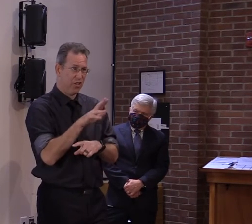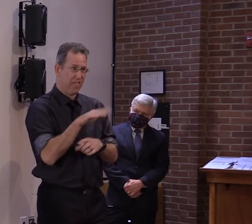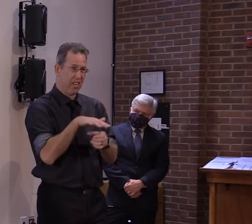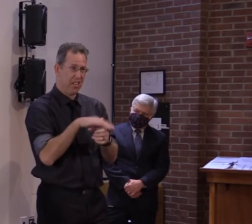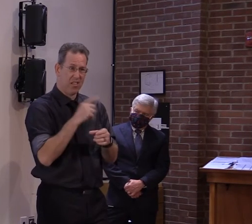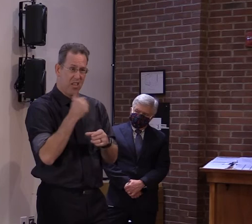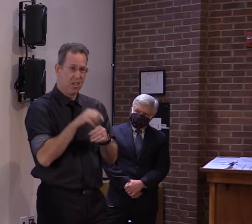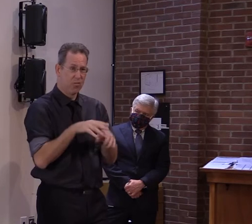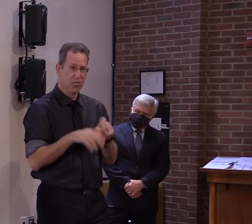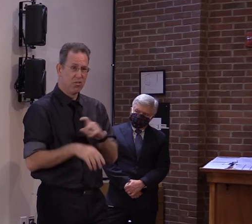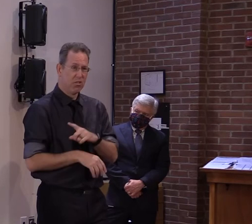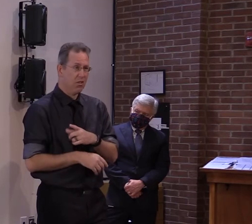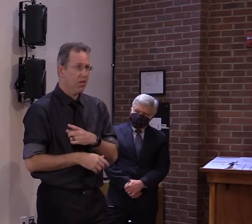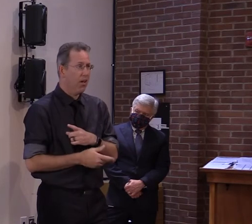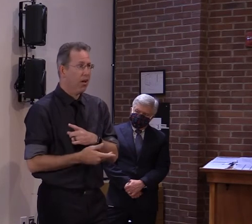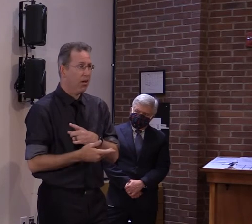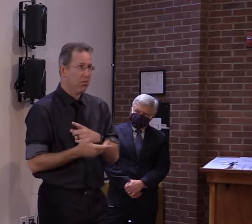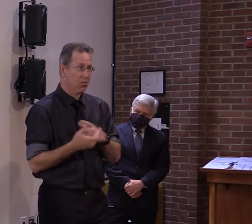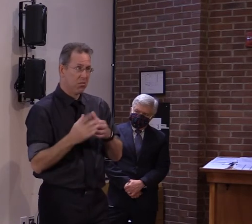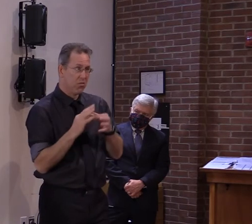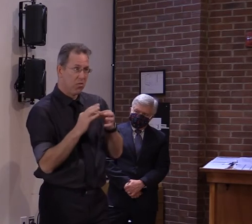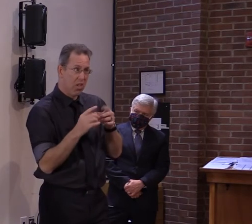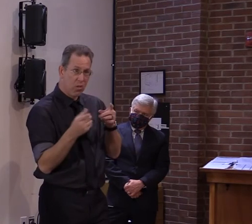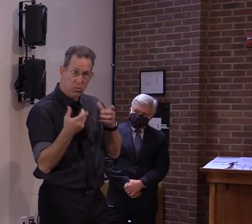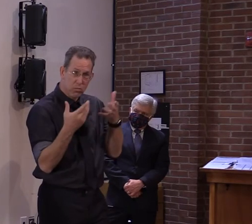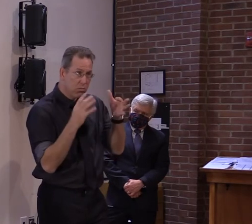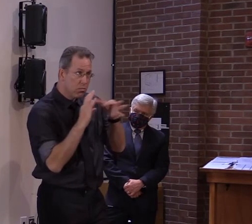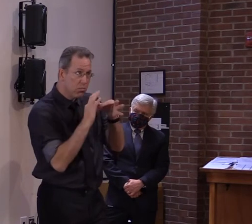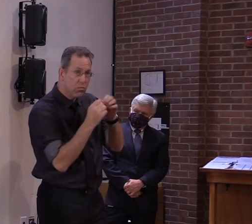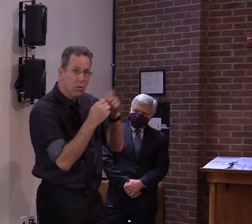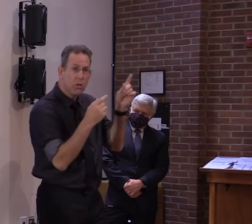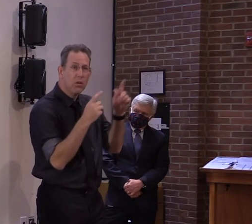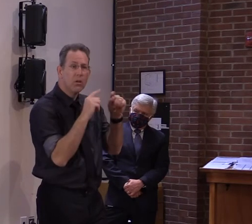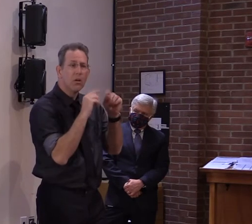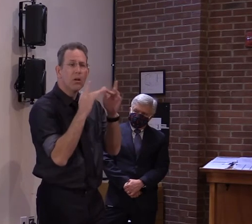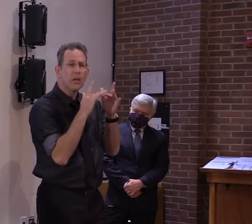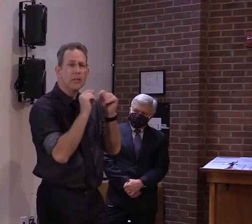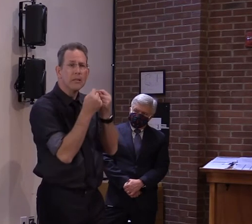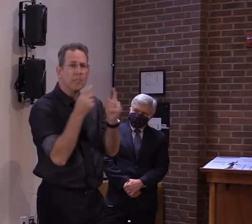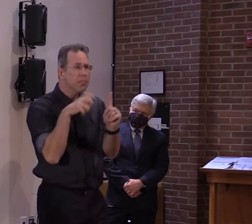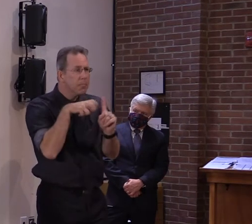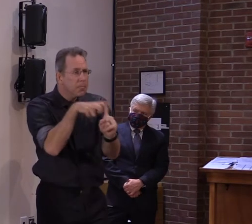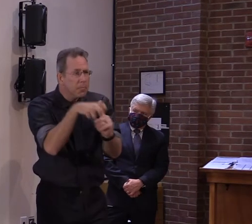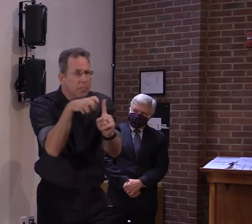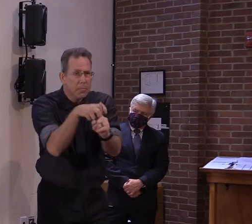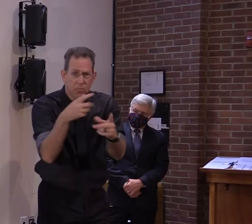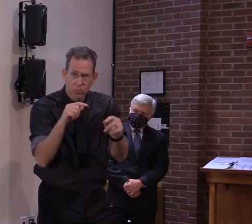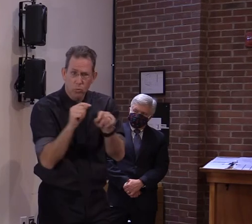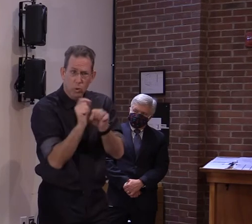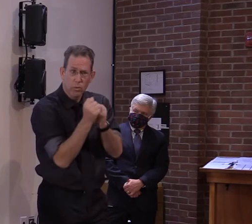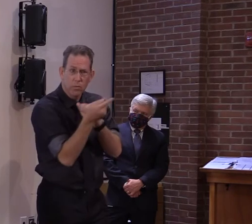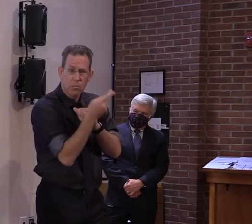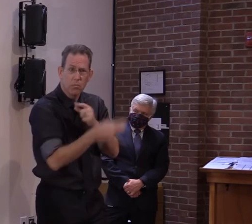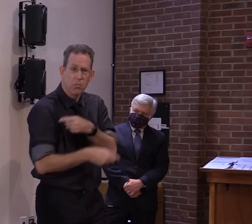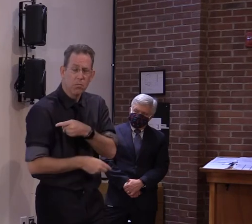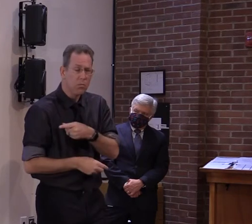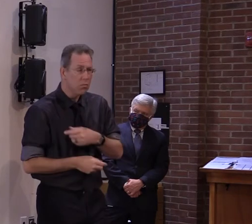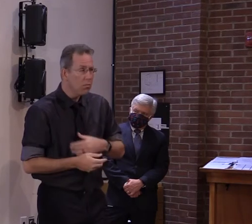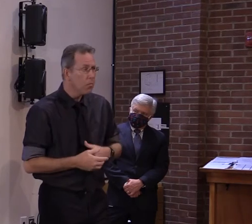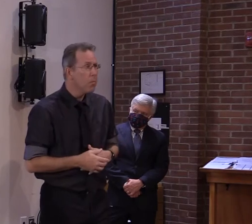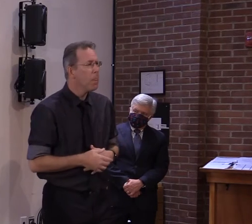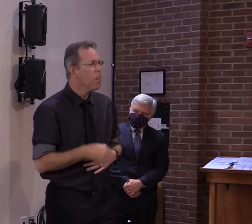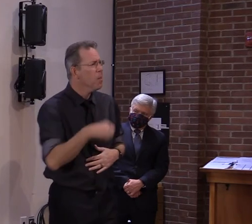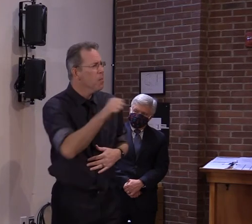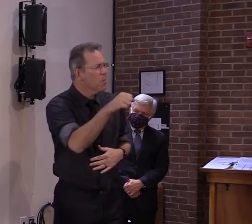contact tracing, which I don't actually know if they're doing either? No, I just said we're both coordinating contact tracing on